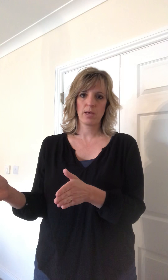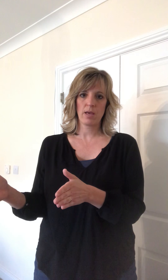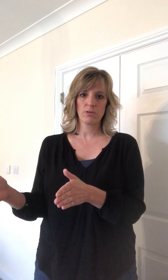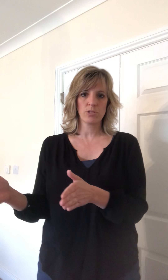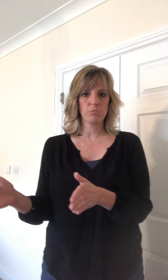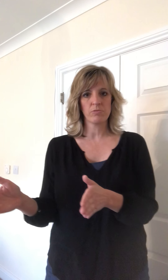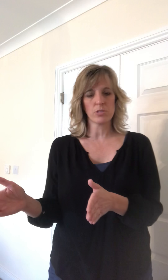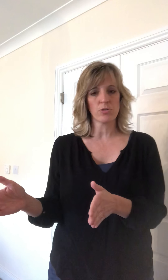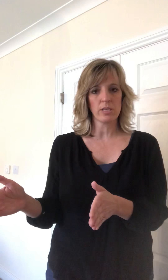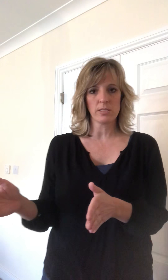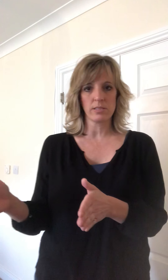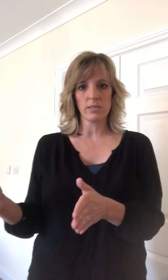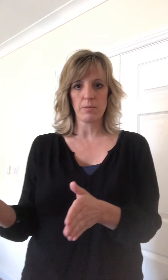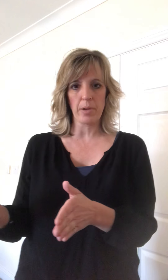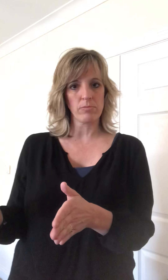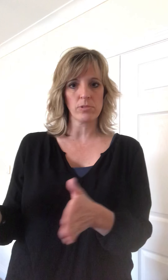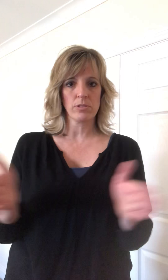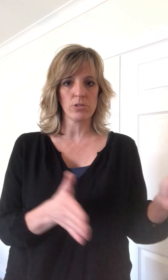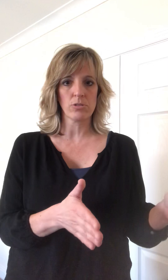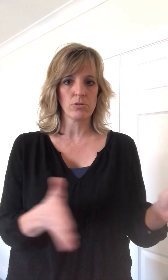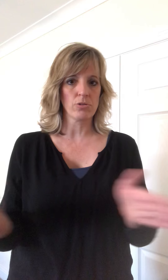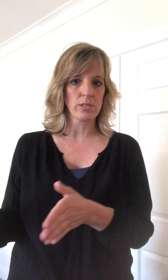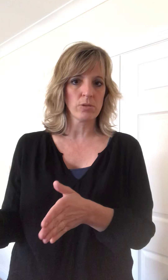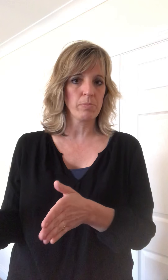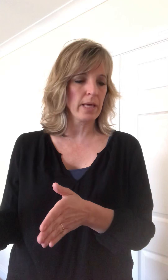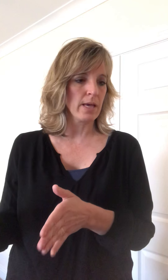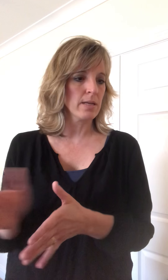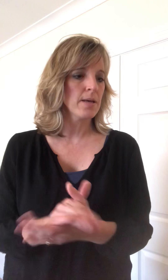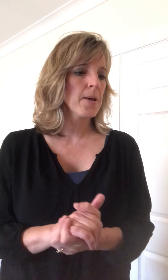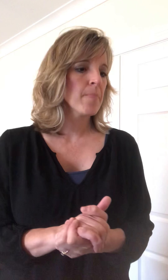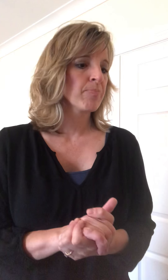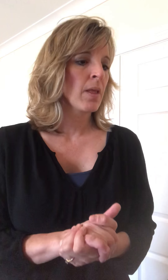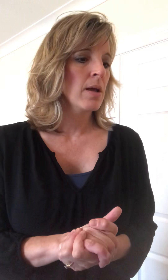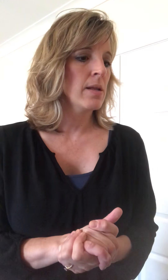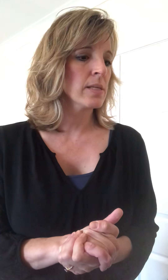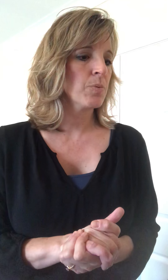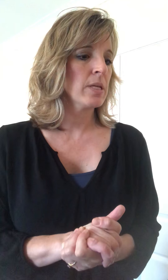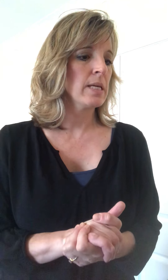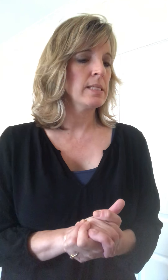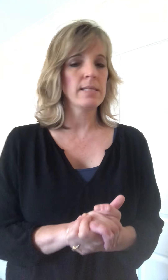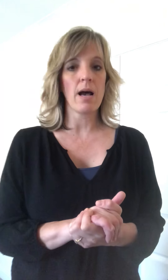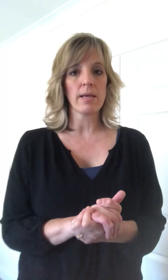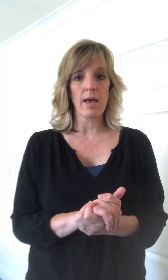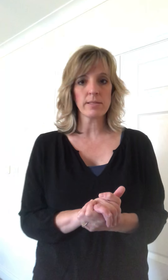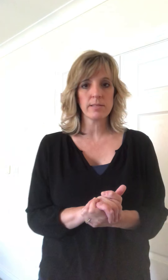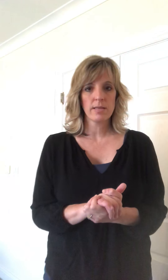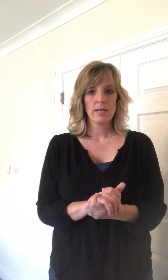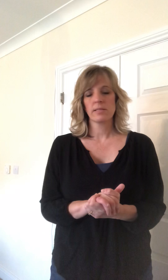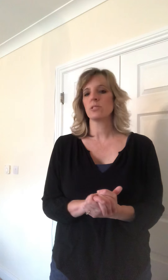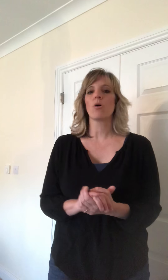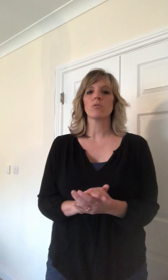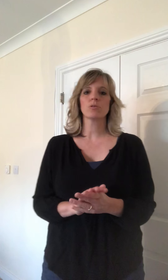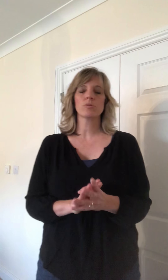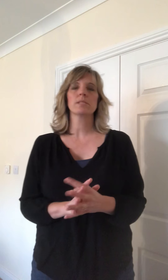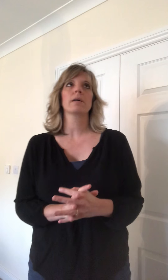okay? Or just moves it straight, it doesn't bounce, it just goes straight. So plan. Next one is not yet. This is also the